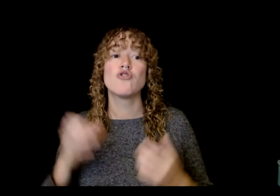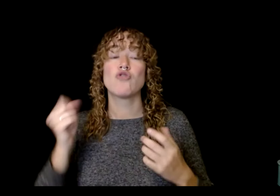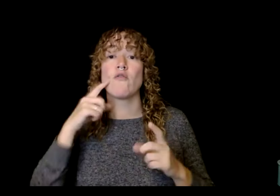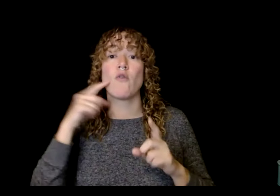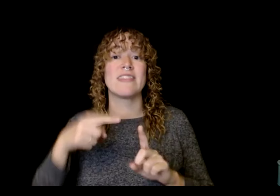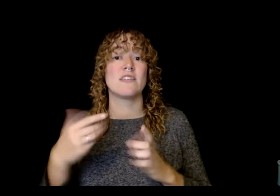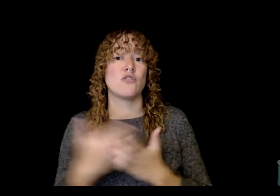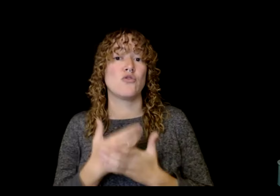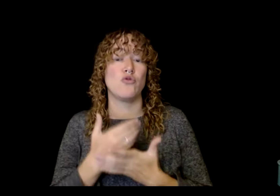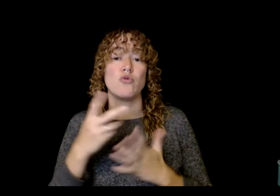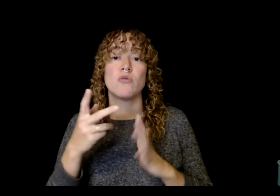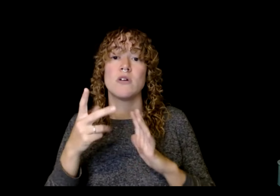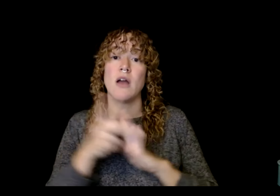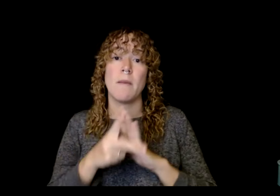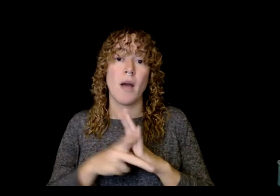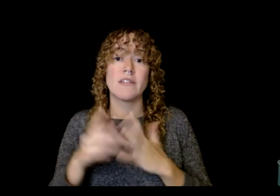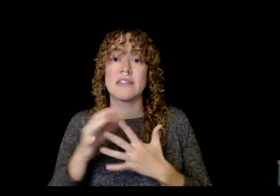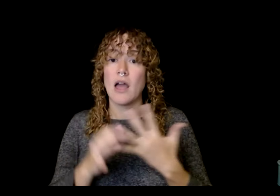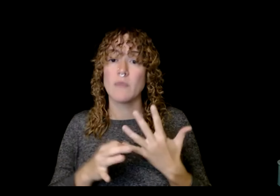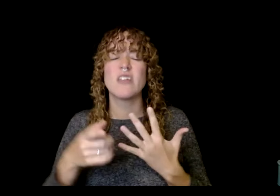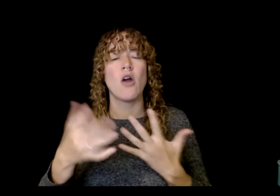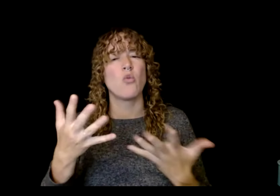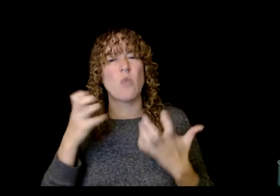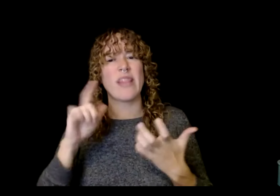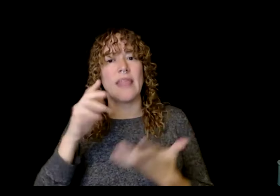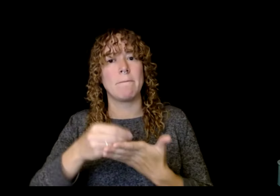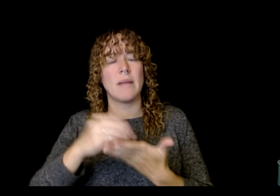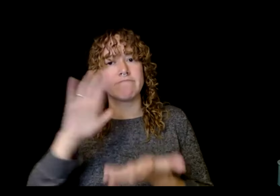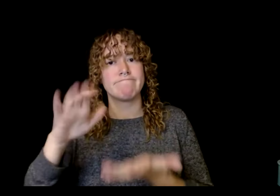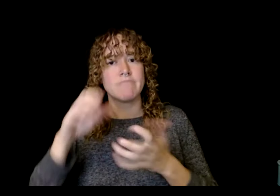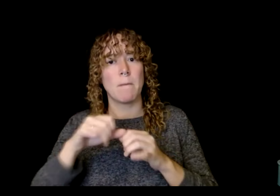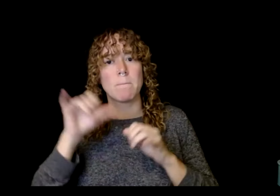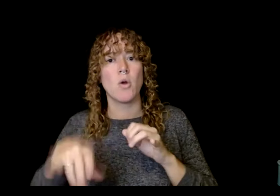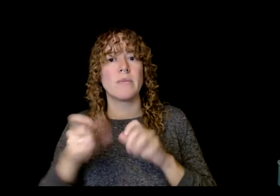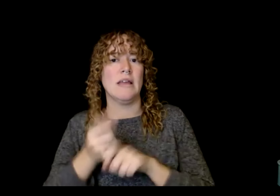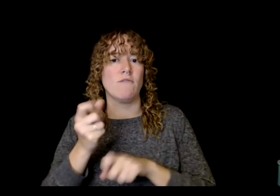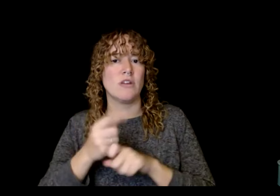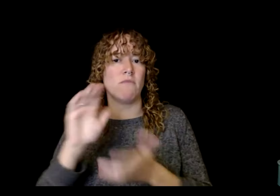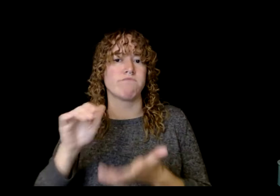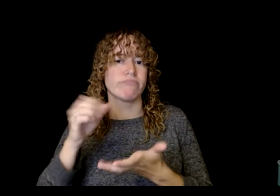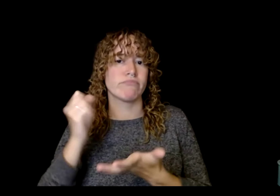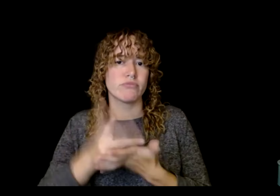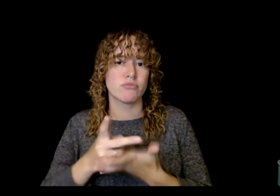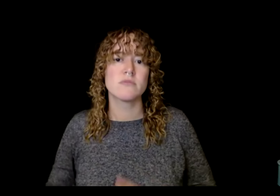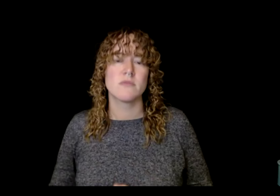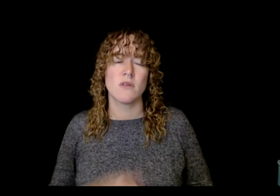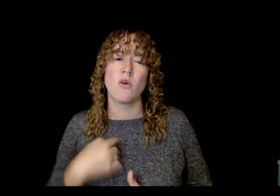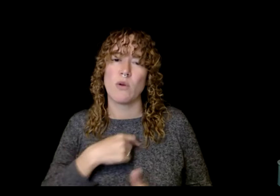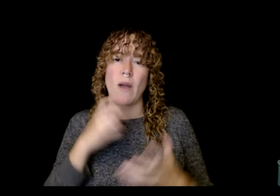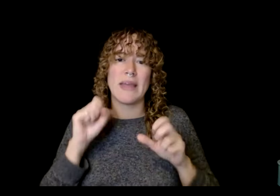that investment permanent so we can continue serving youth with the